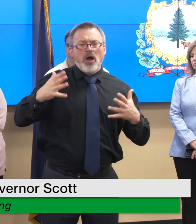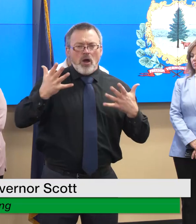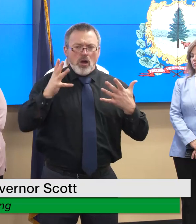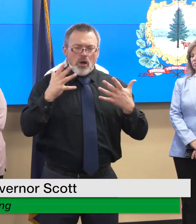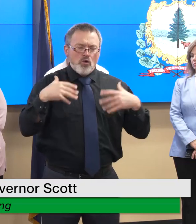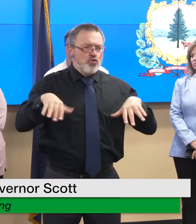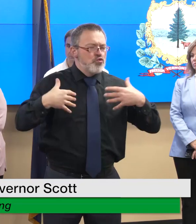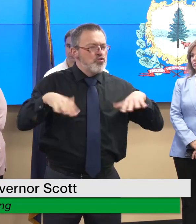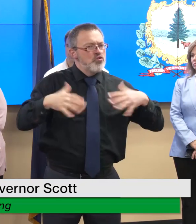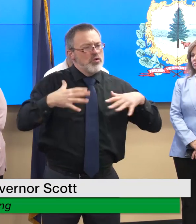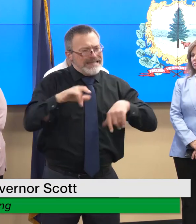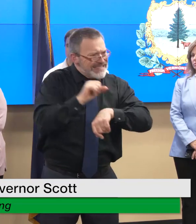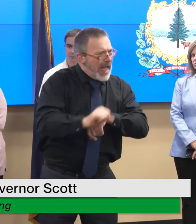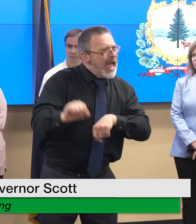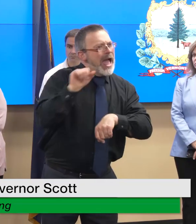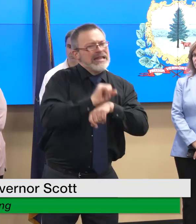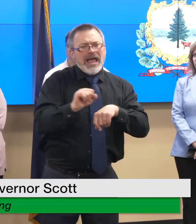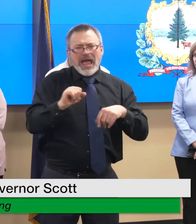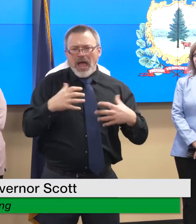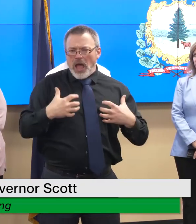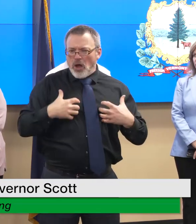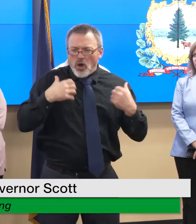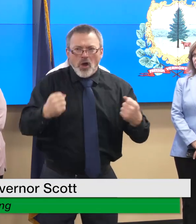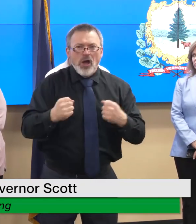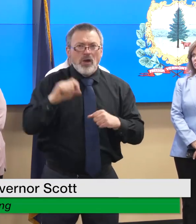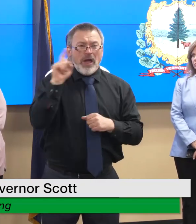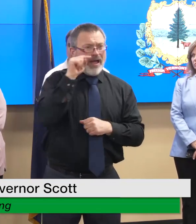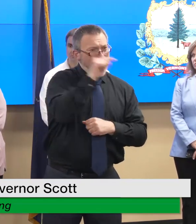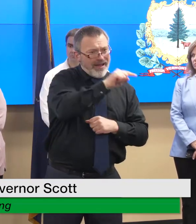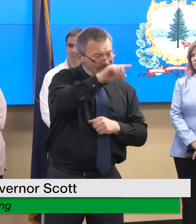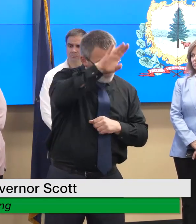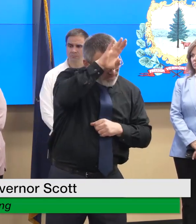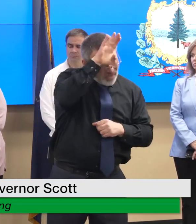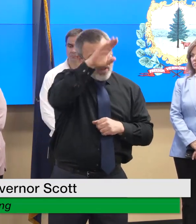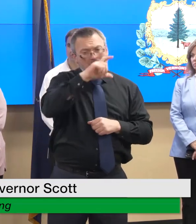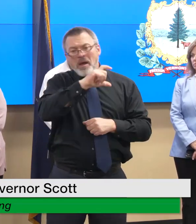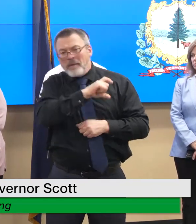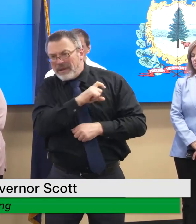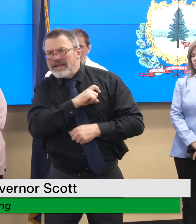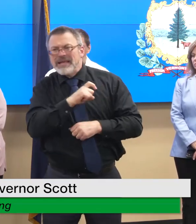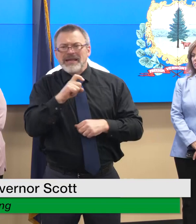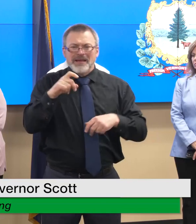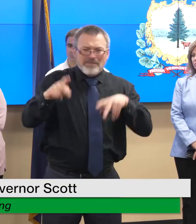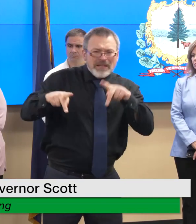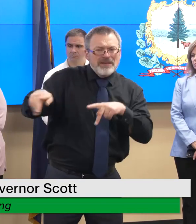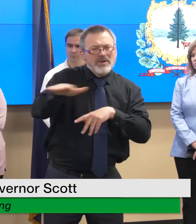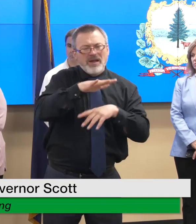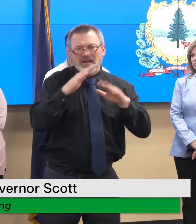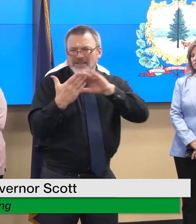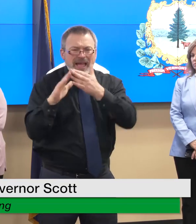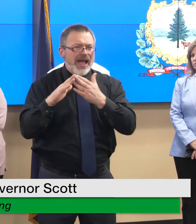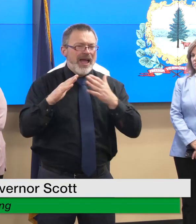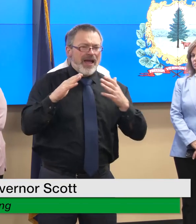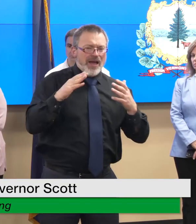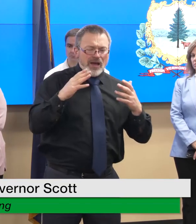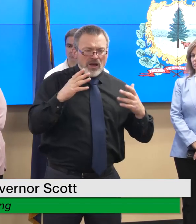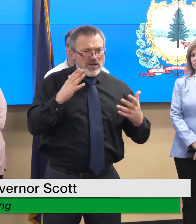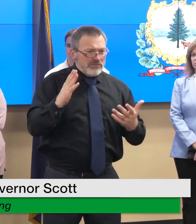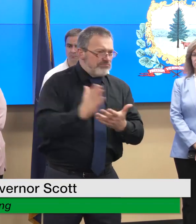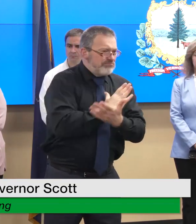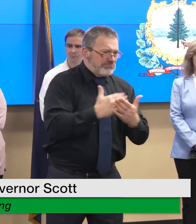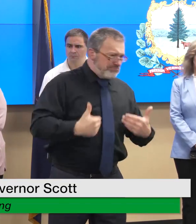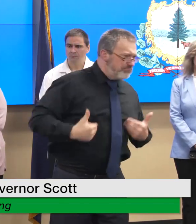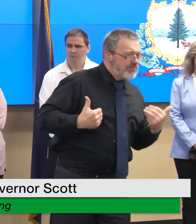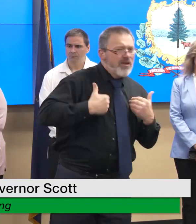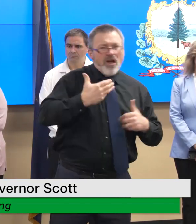first responders to local road crews to volunteers stepping up to help their communities and neighbors. I know